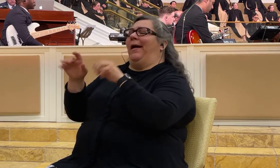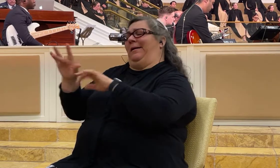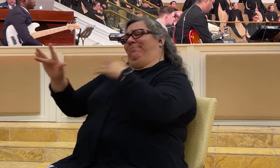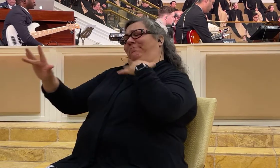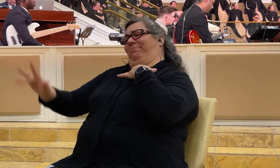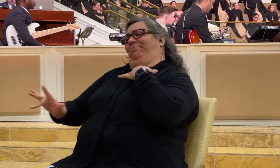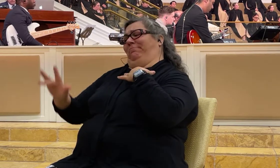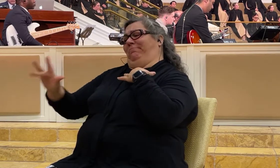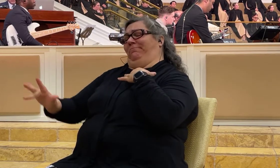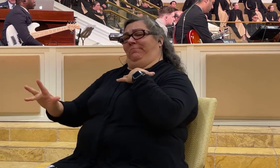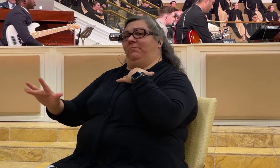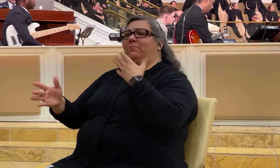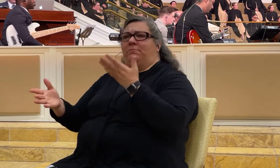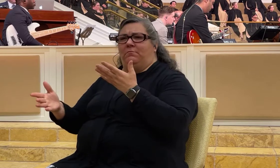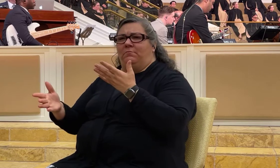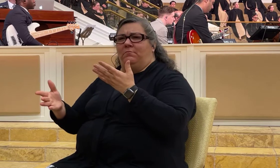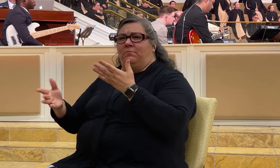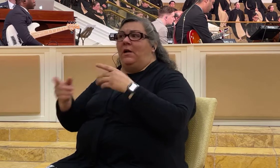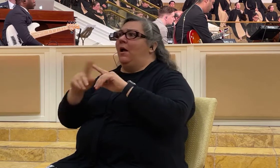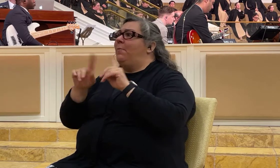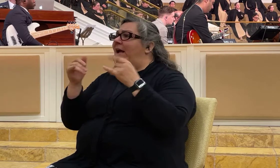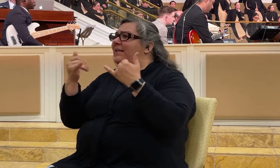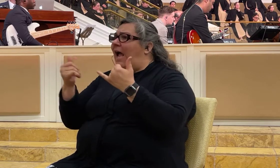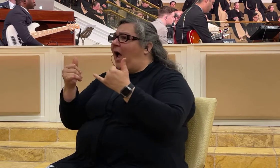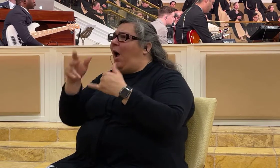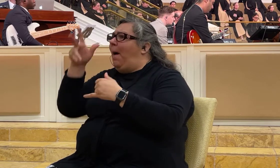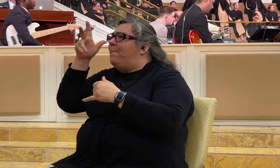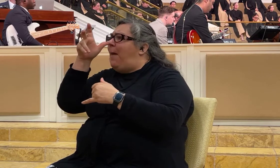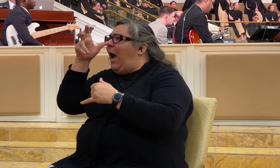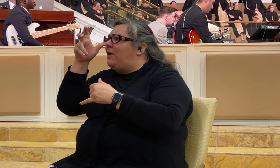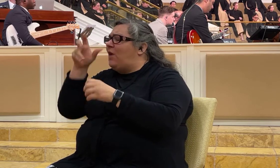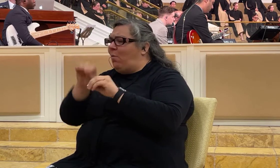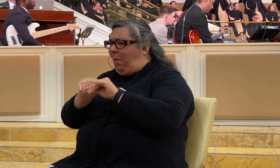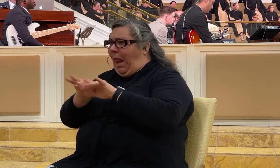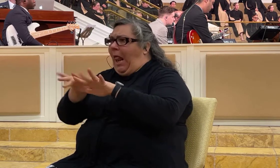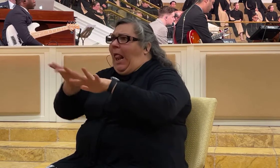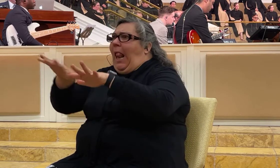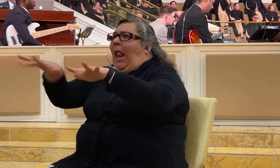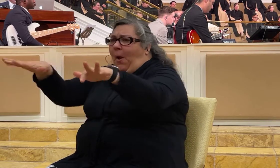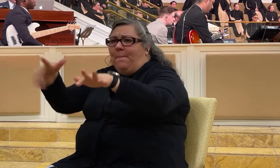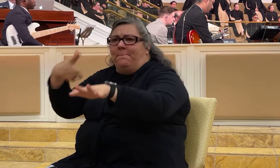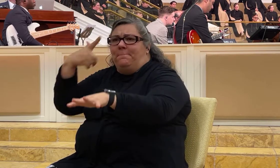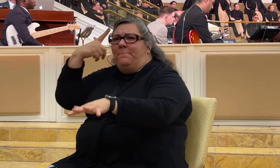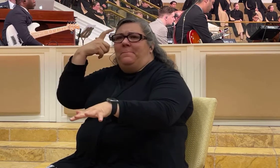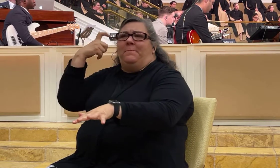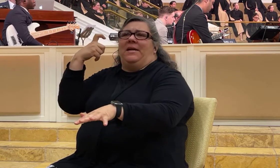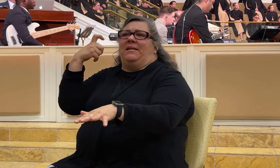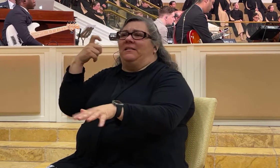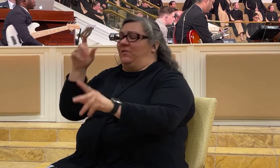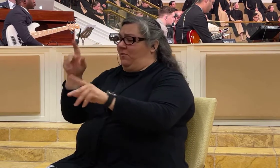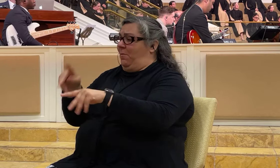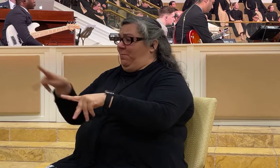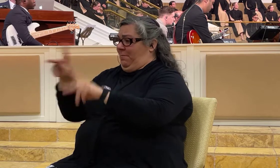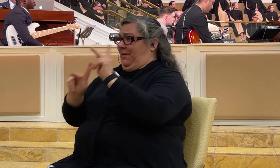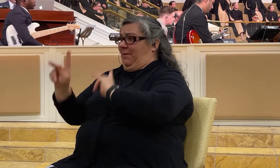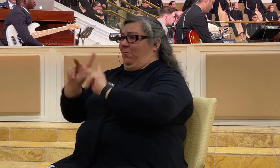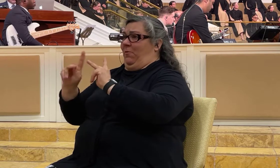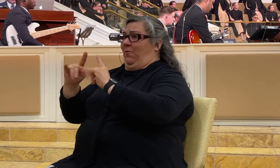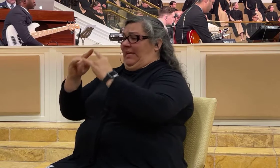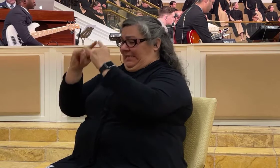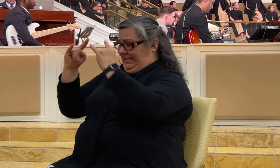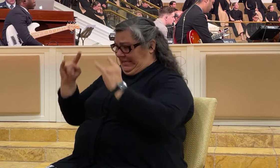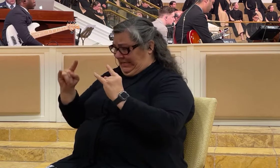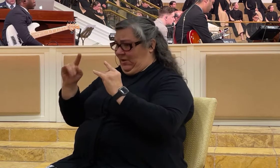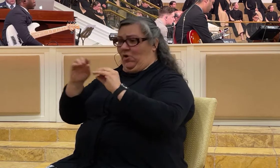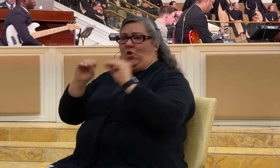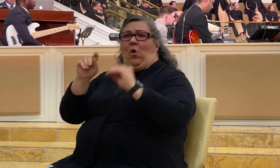And in these areas, bugs have become a major problem because these people, they're in a small space, they